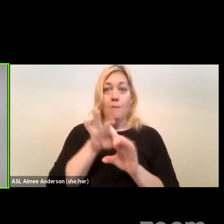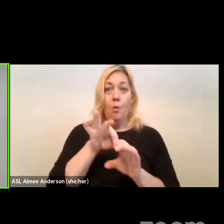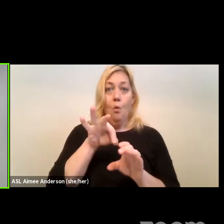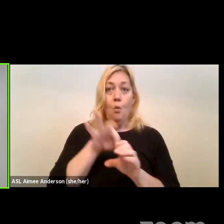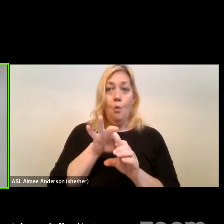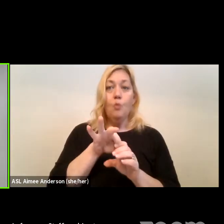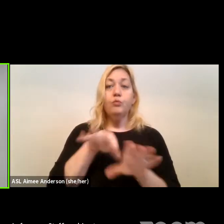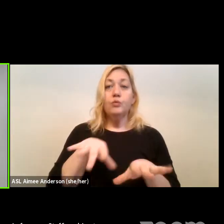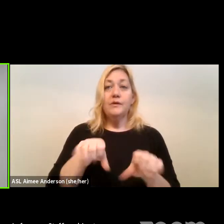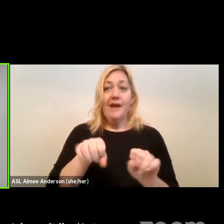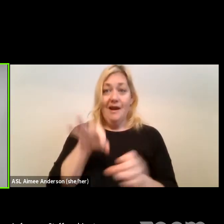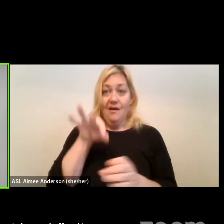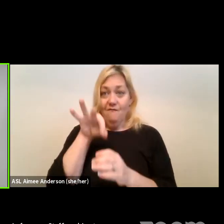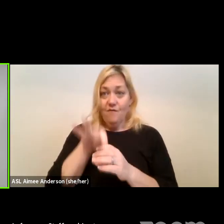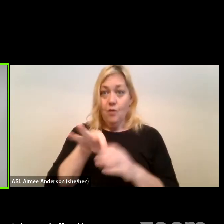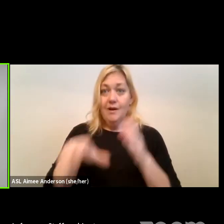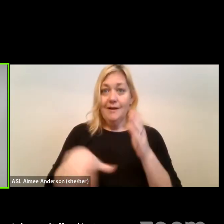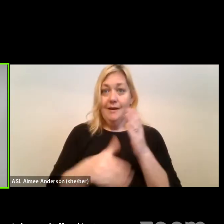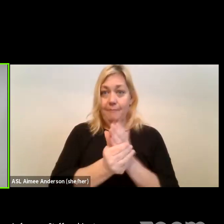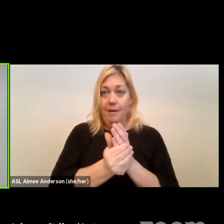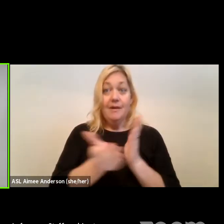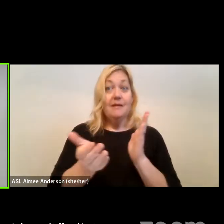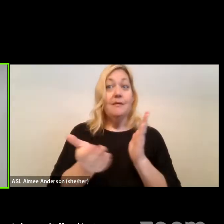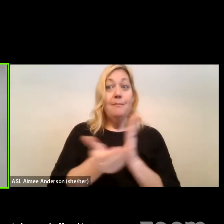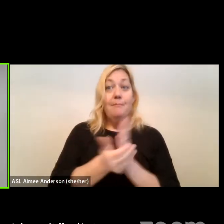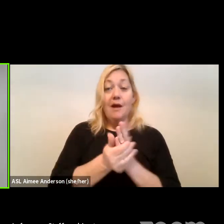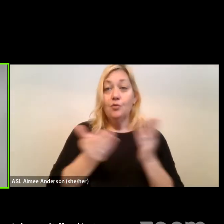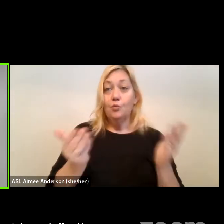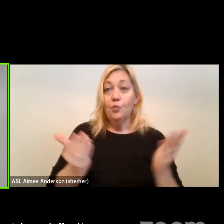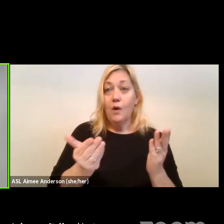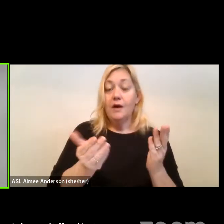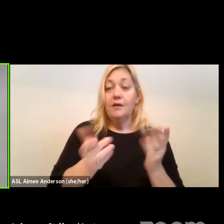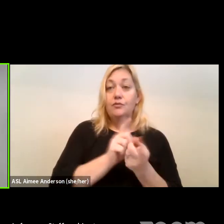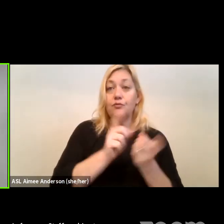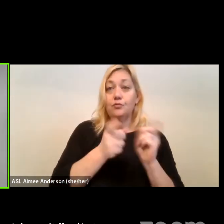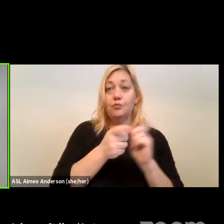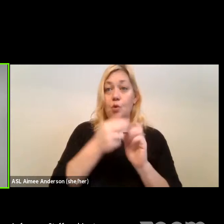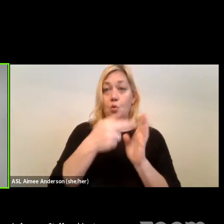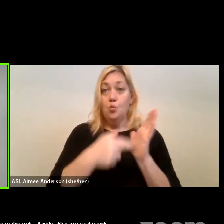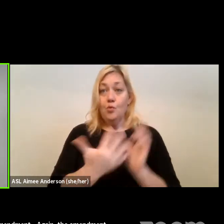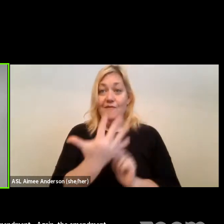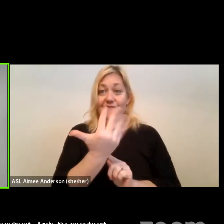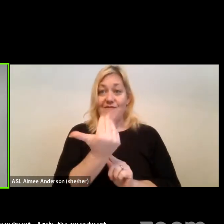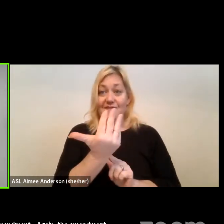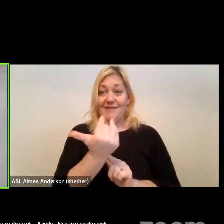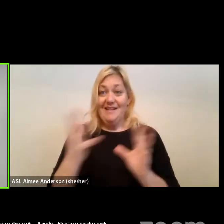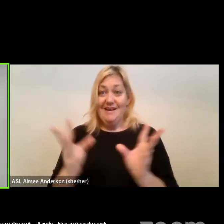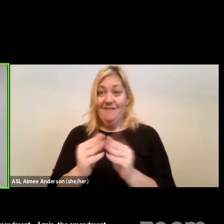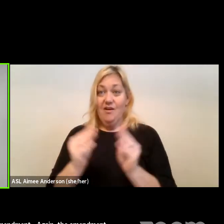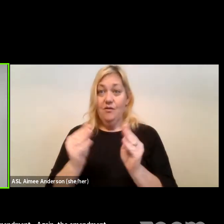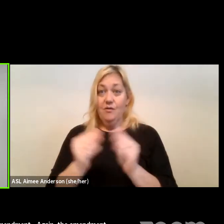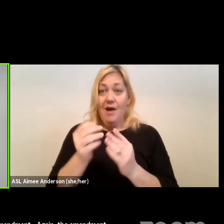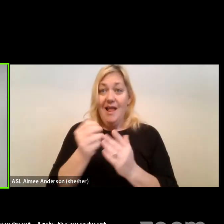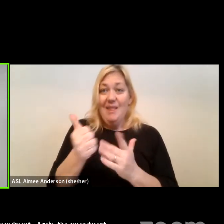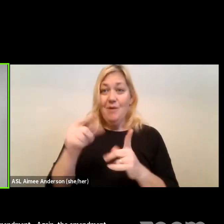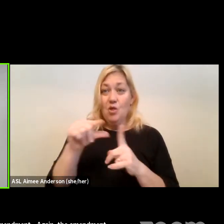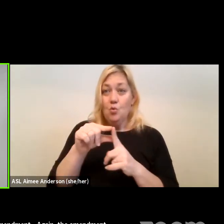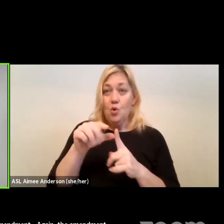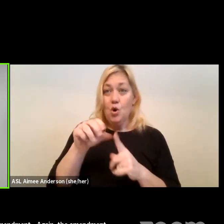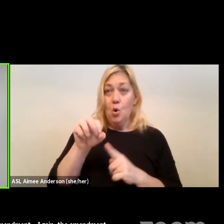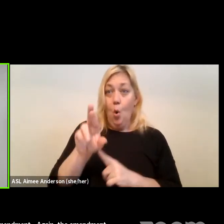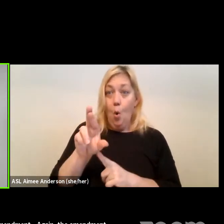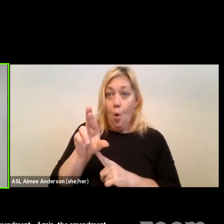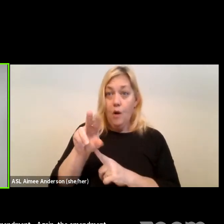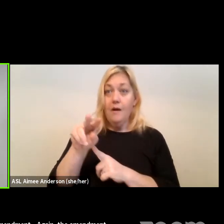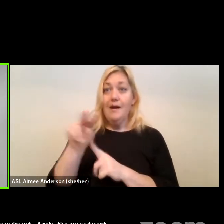take a vote on the amendment. Again, the amendment is to amend Rule 15 of the convention rules by eliminating the words "or negative